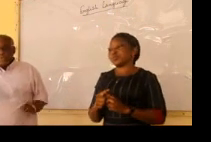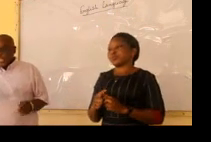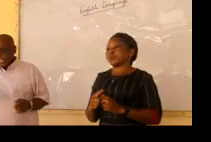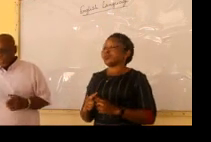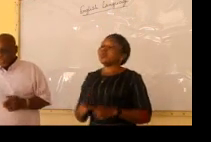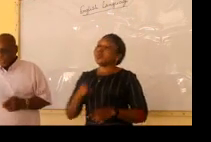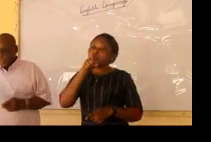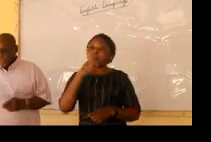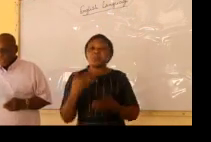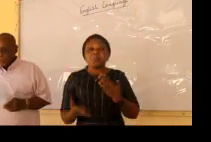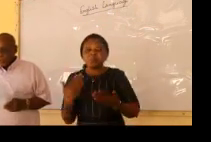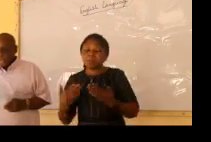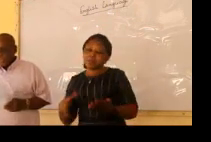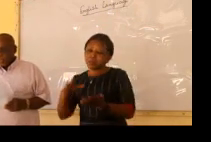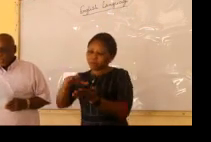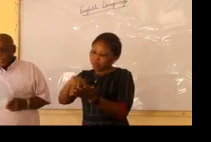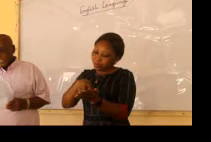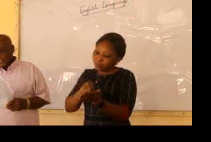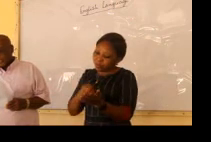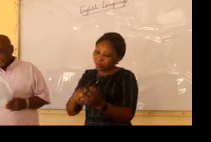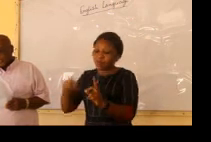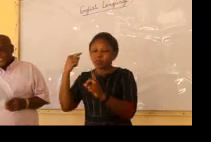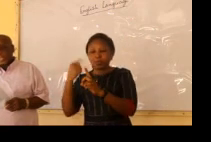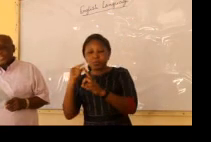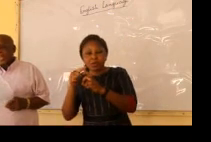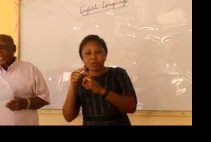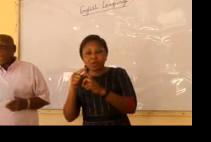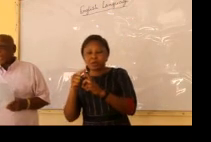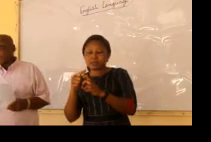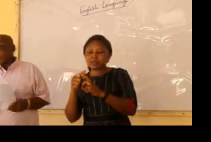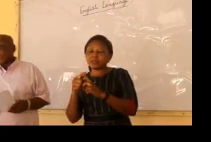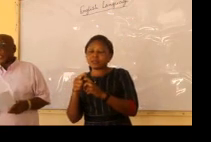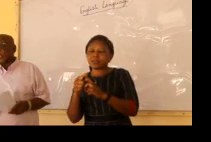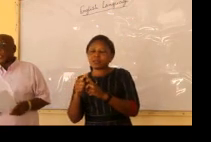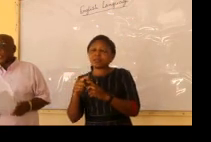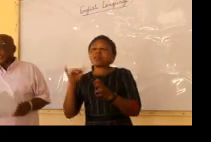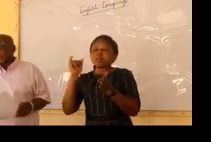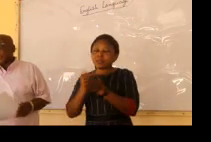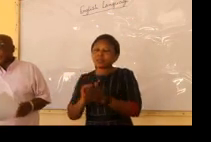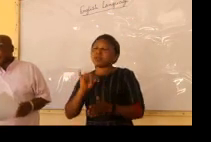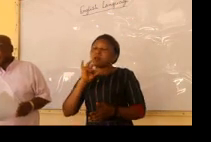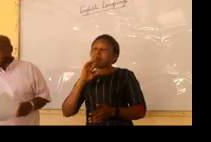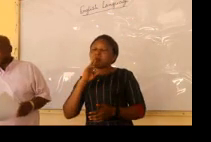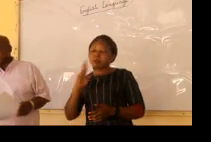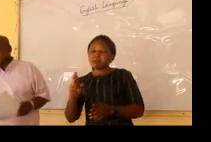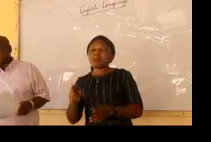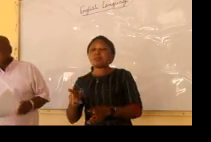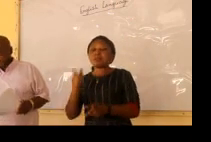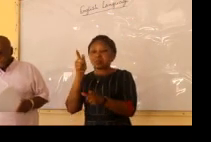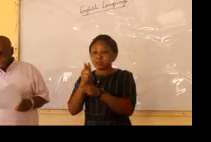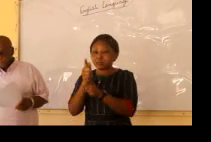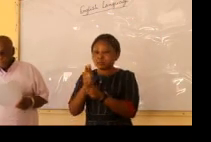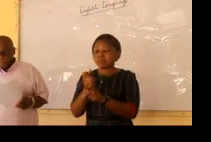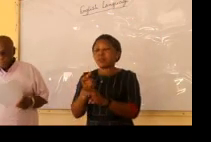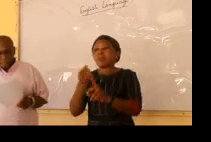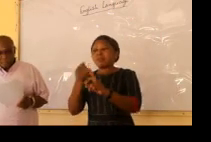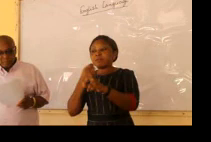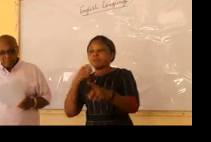However, you may lift words or phrases that are appropriate from the